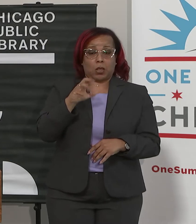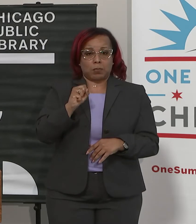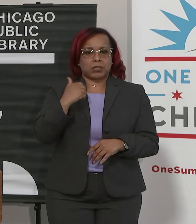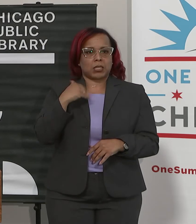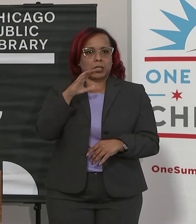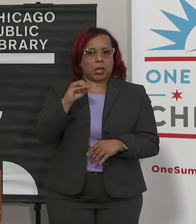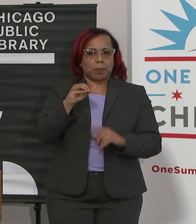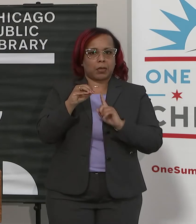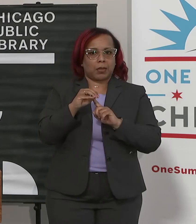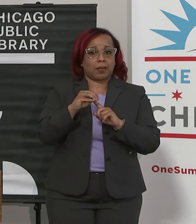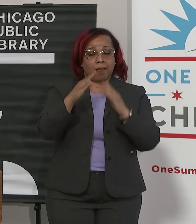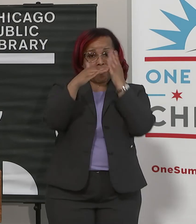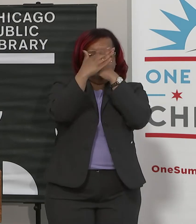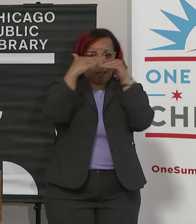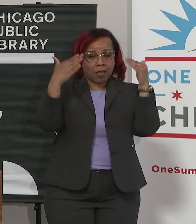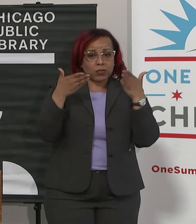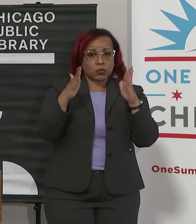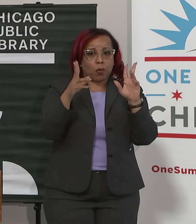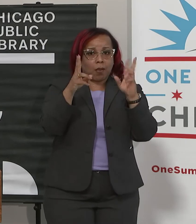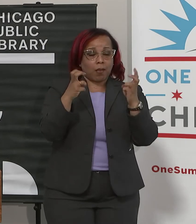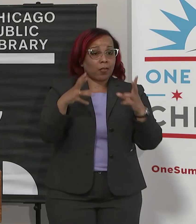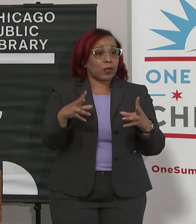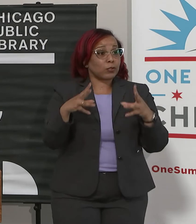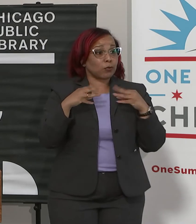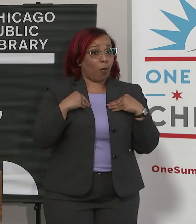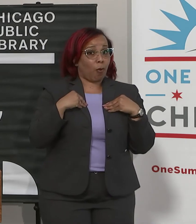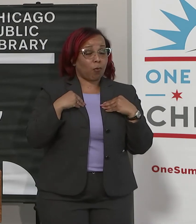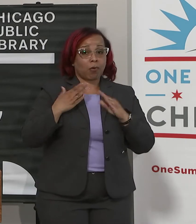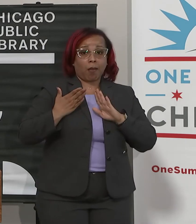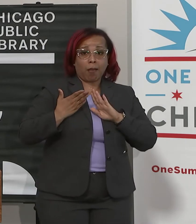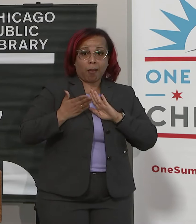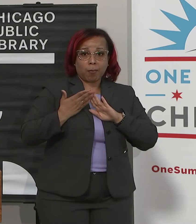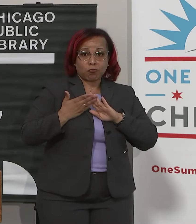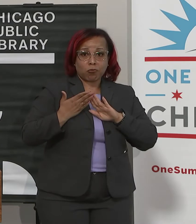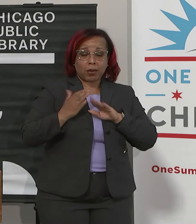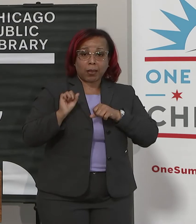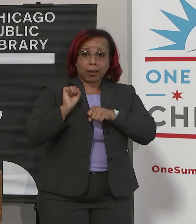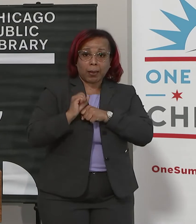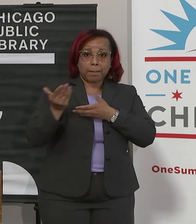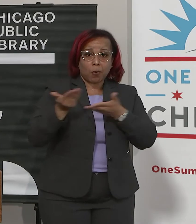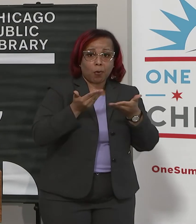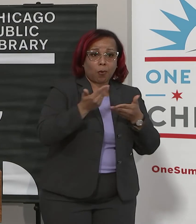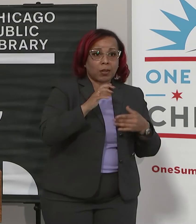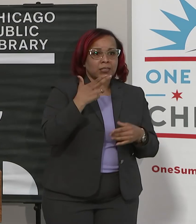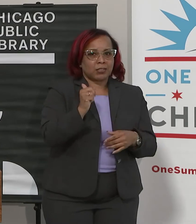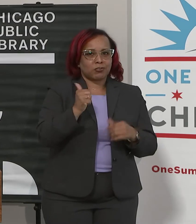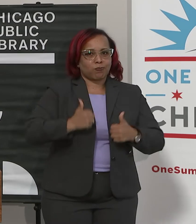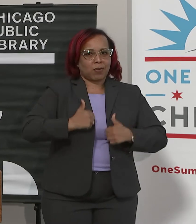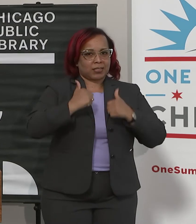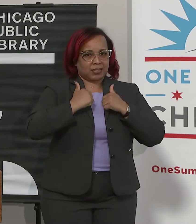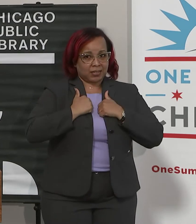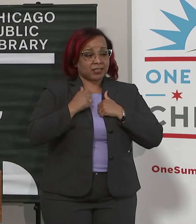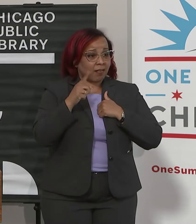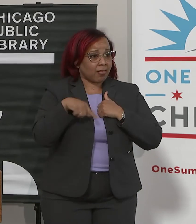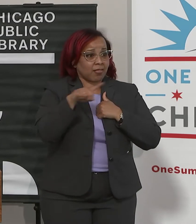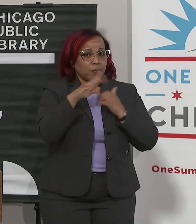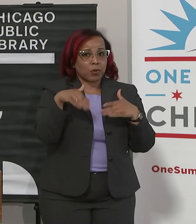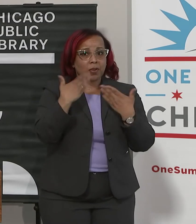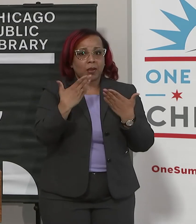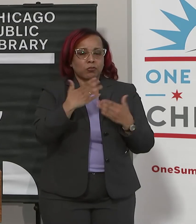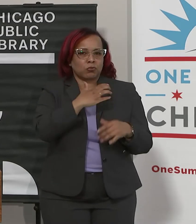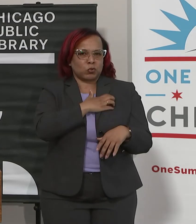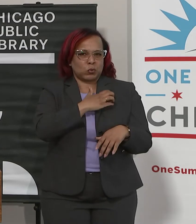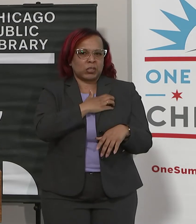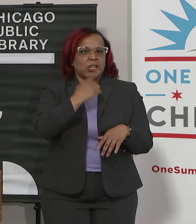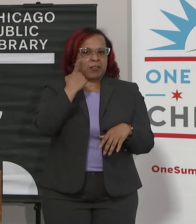company, Heaven's Way, that is owned, operated, and employs CHA residents, and they have been providing